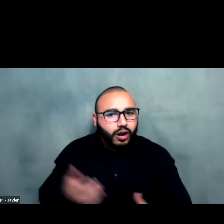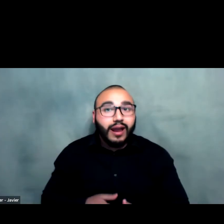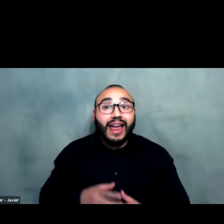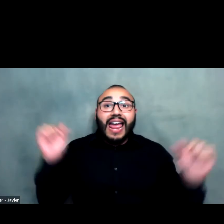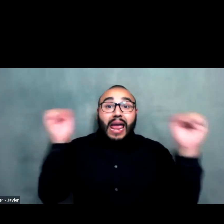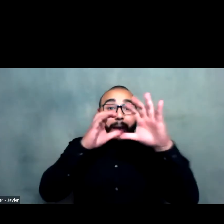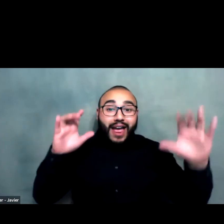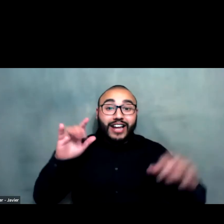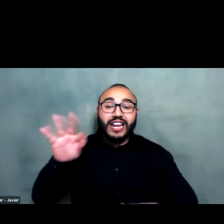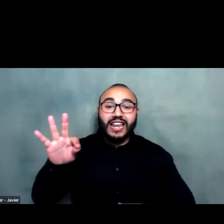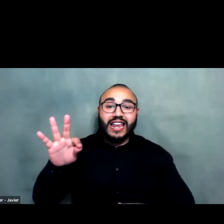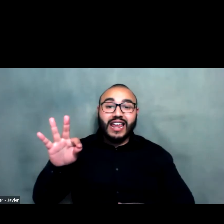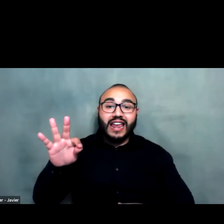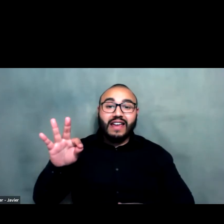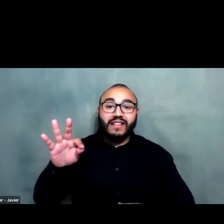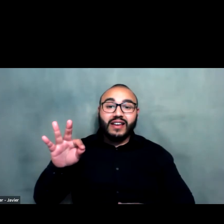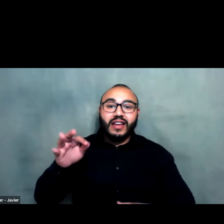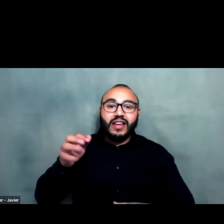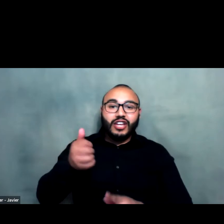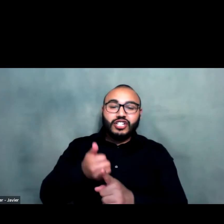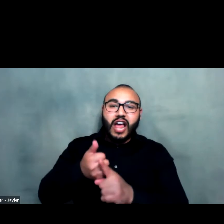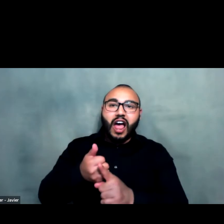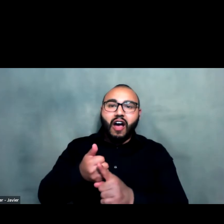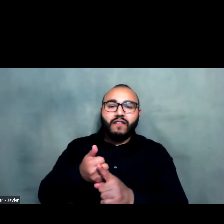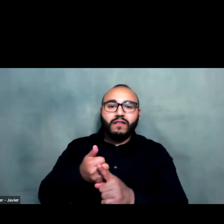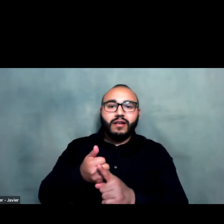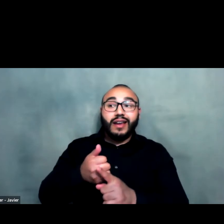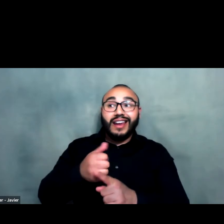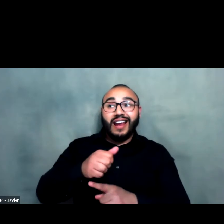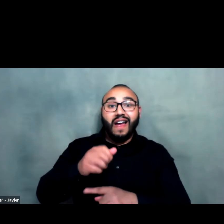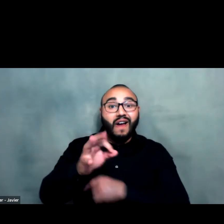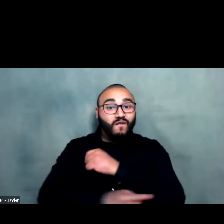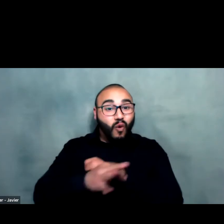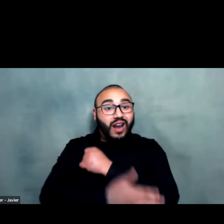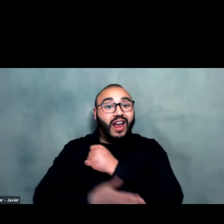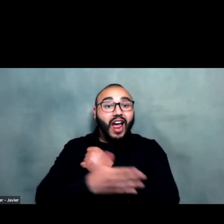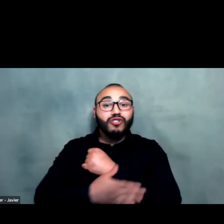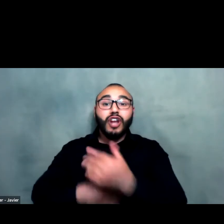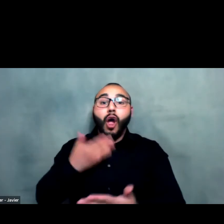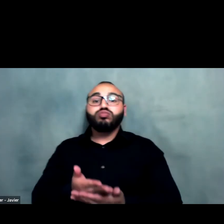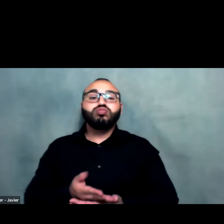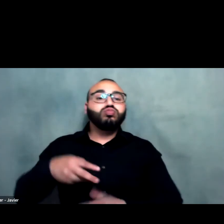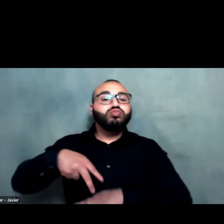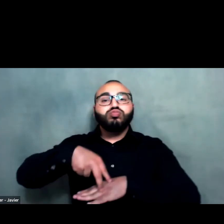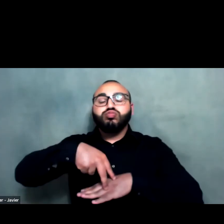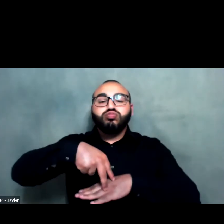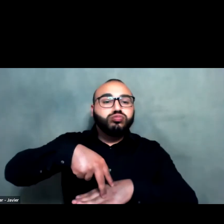foreign slur. No, sorry, not a foreign slur, a racial slur in a foreign country, right? You wouldn't be able to report it,